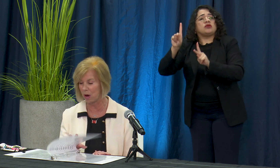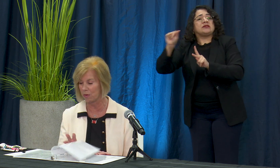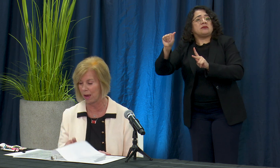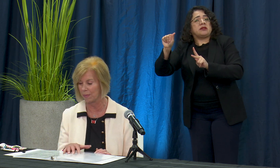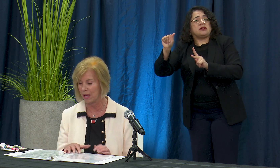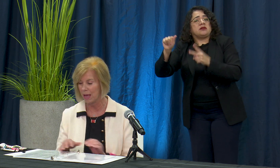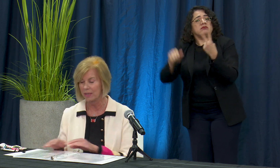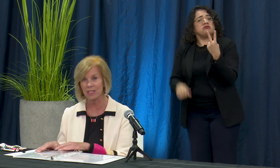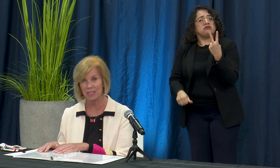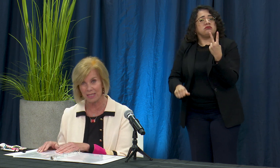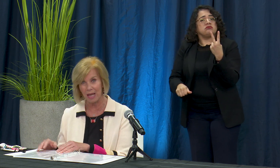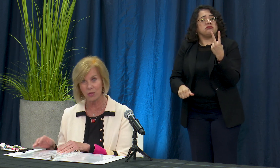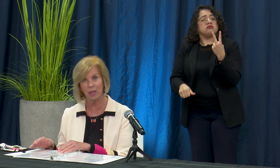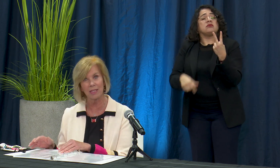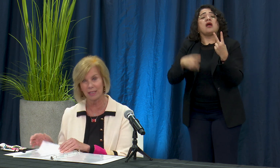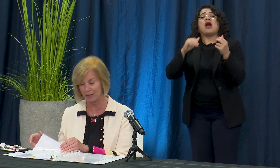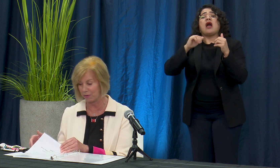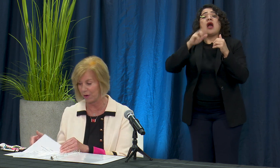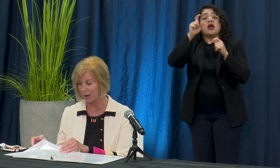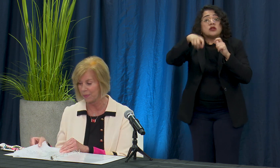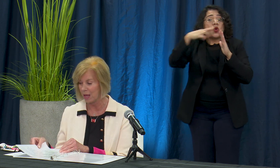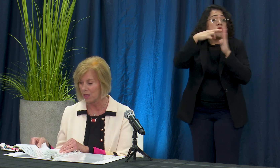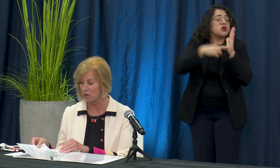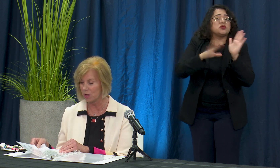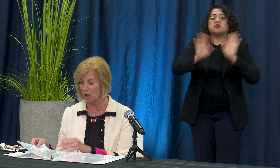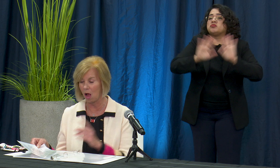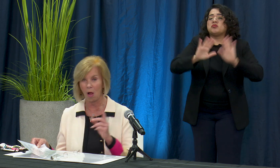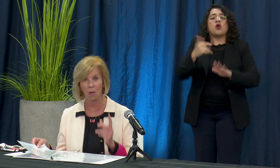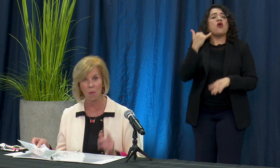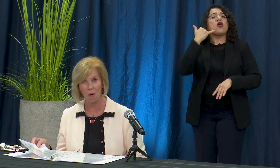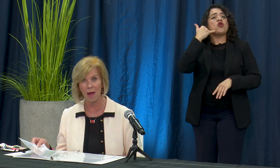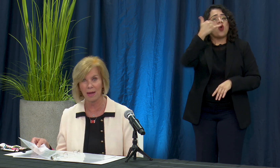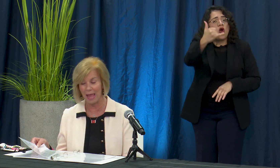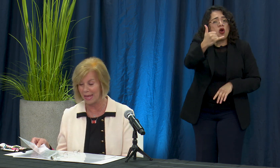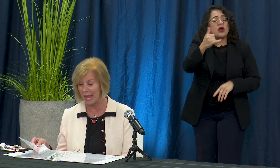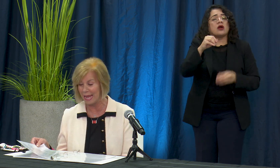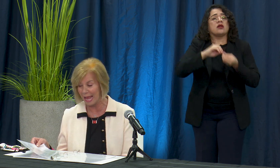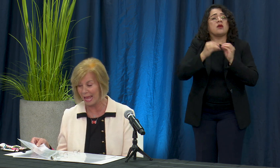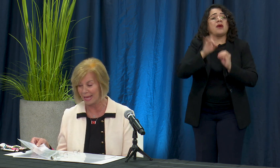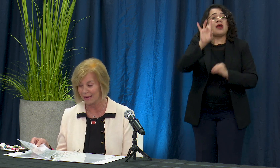this program. To schedule a delivery, you can call